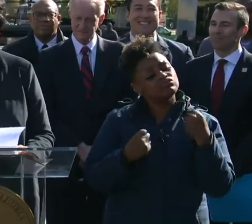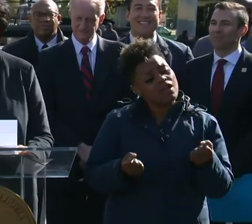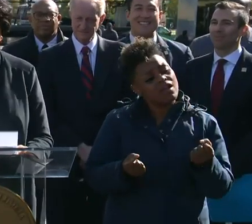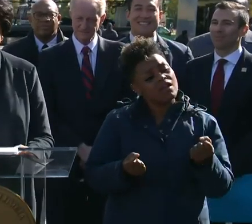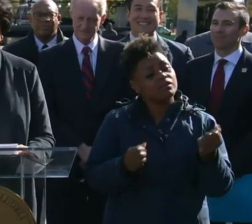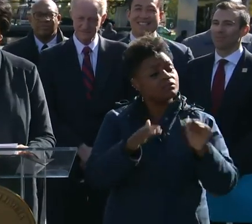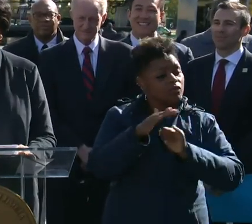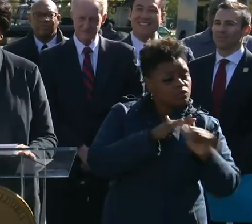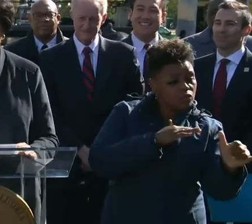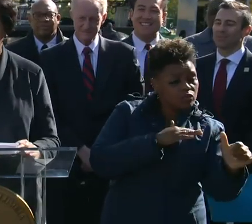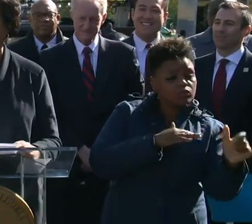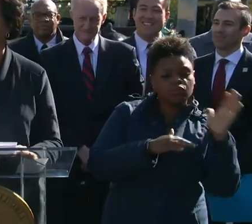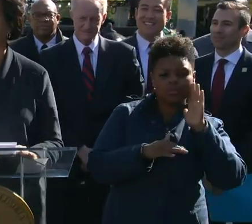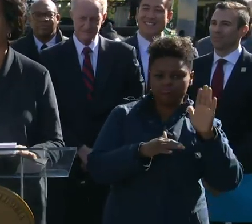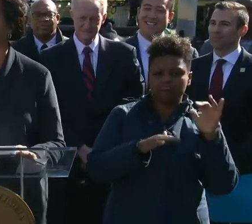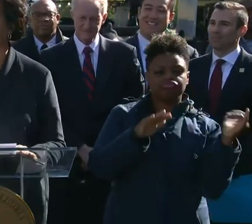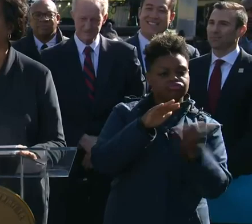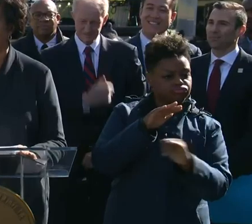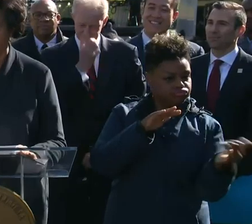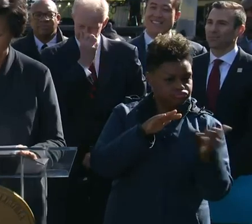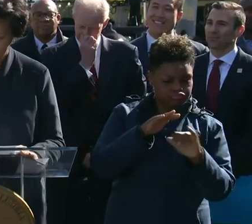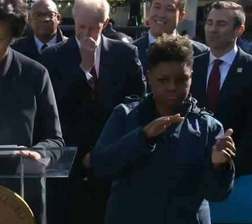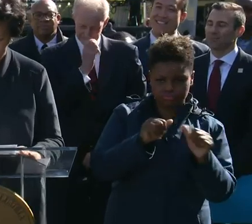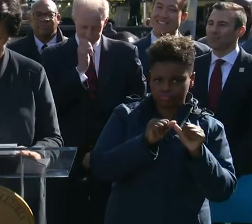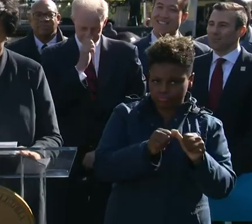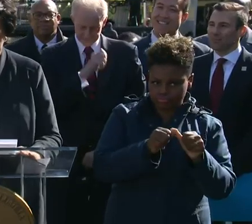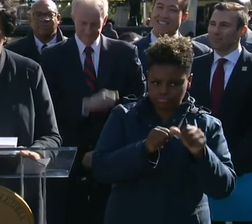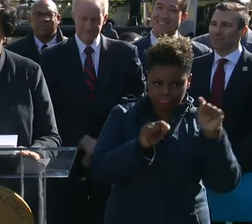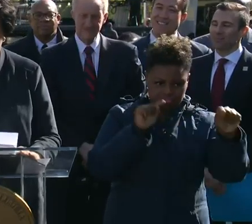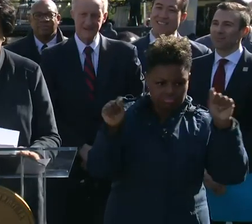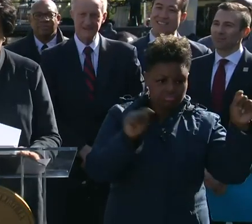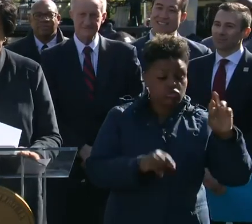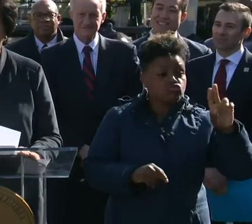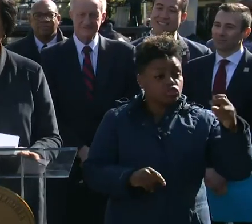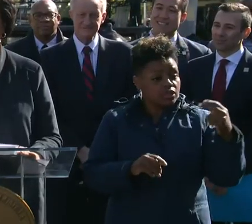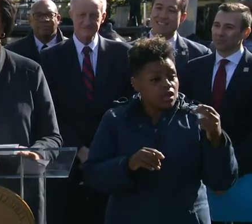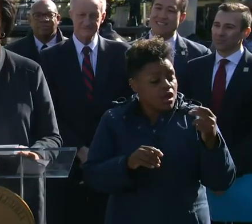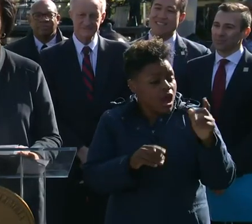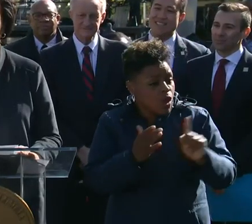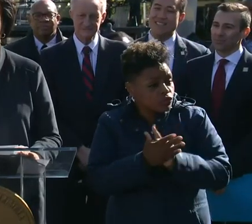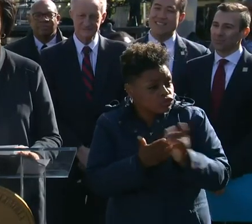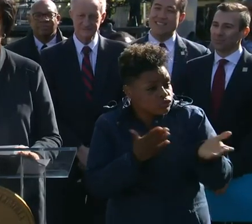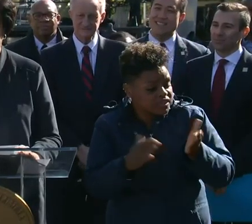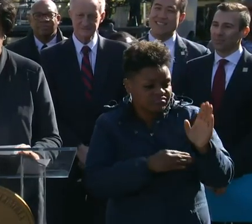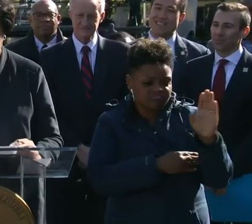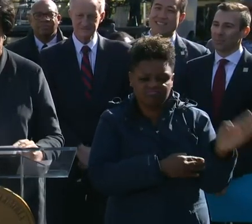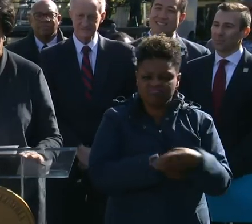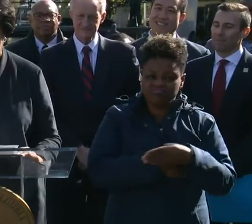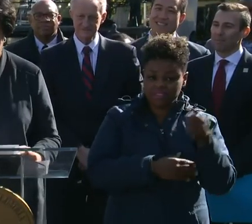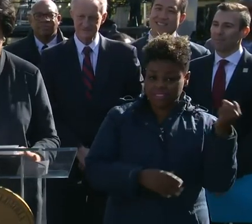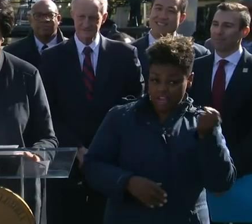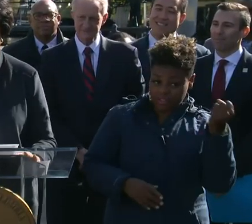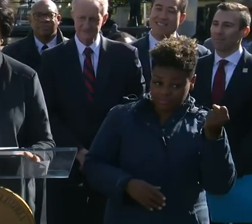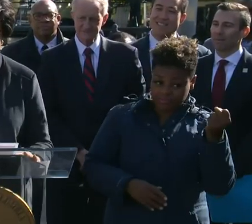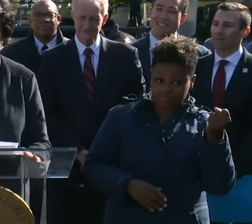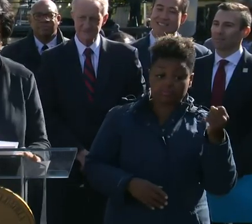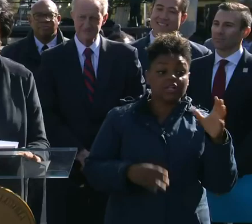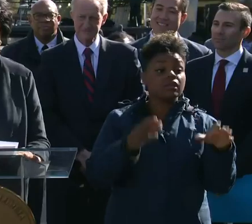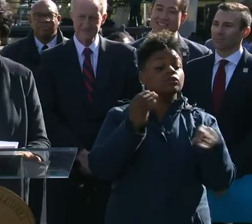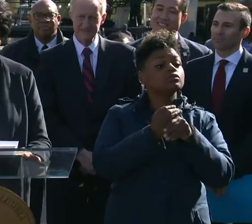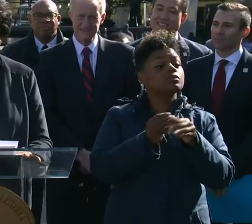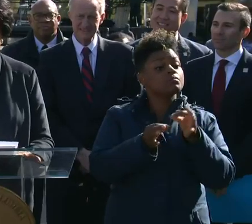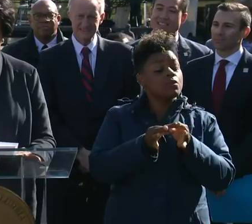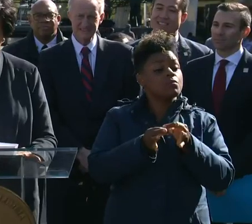be running rush hour service all day Saturday, in addition to postponing